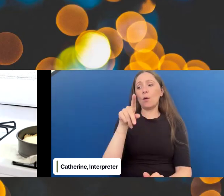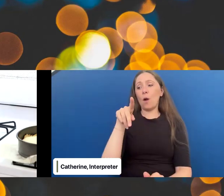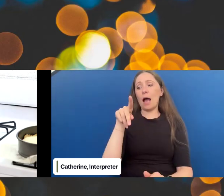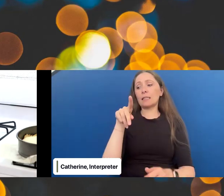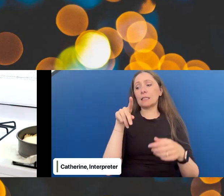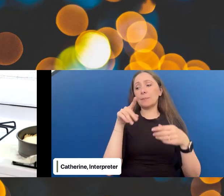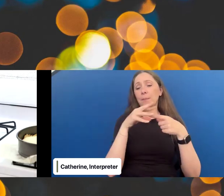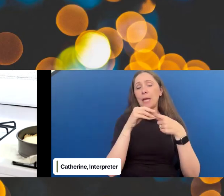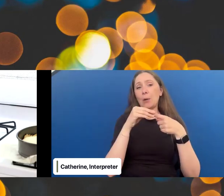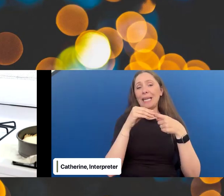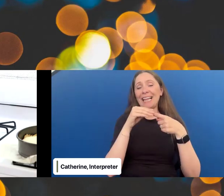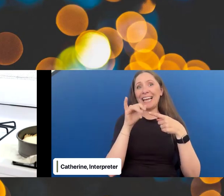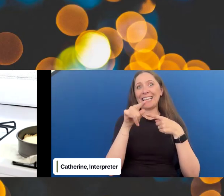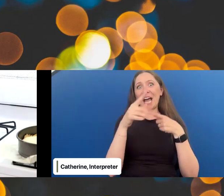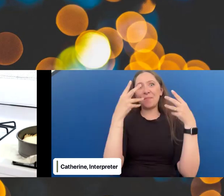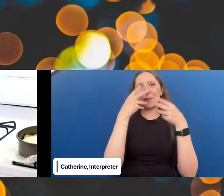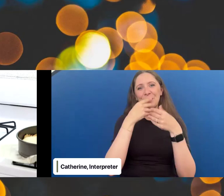Just like that.